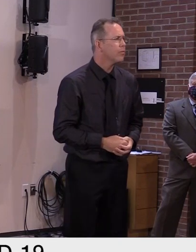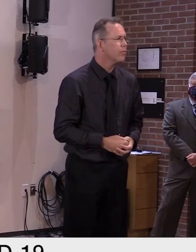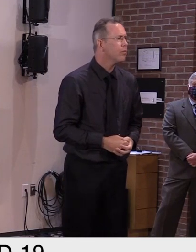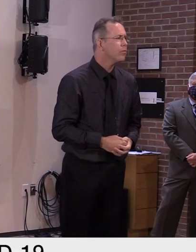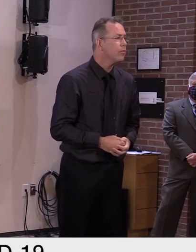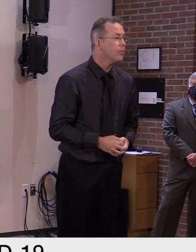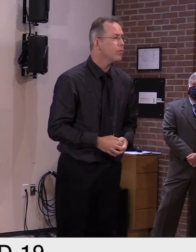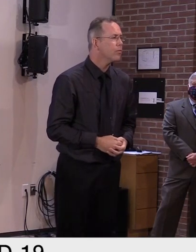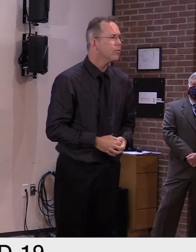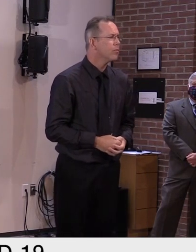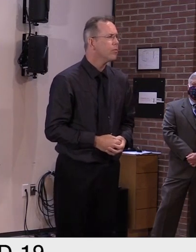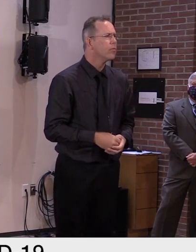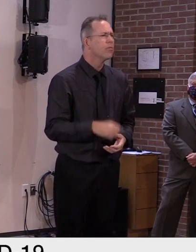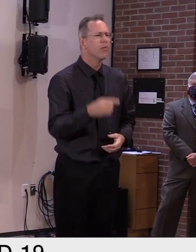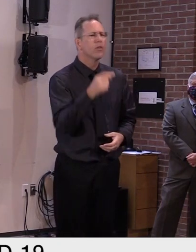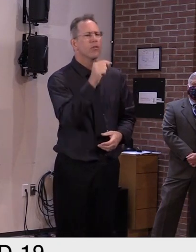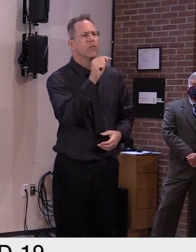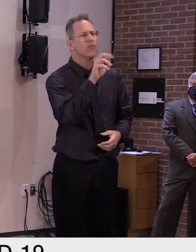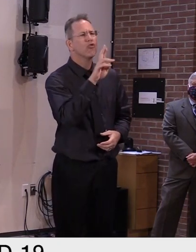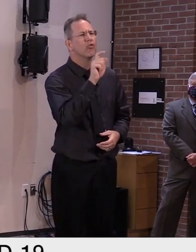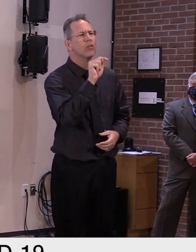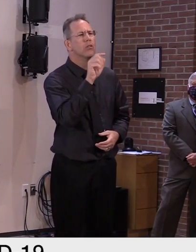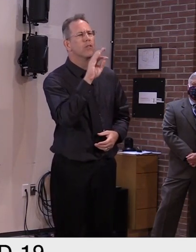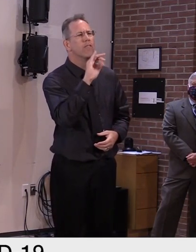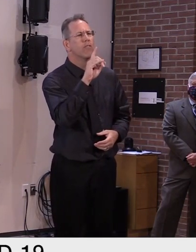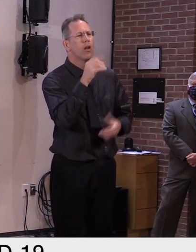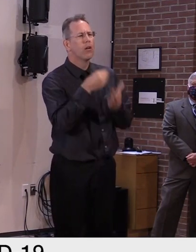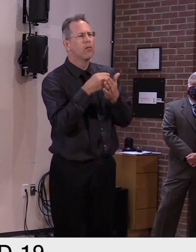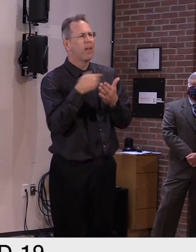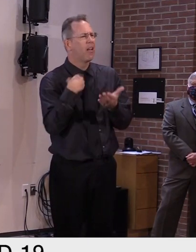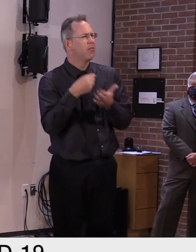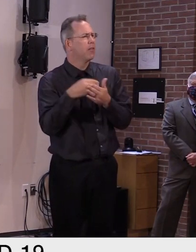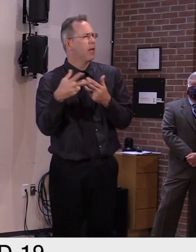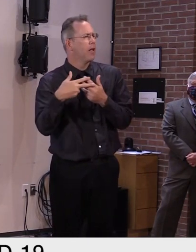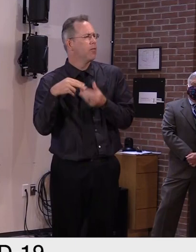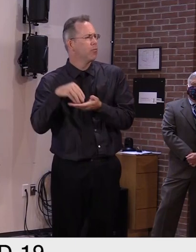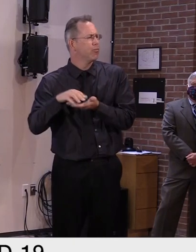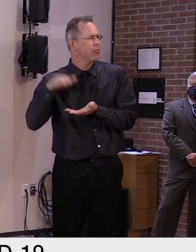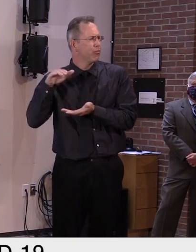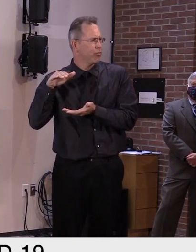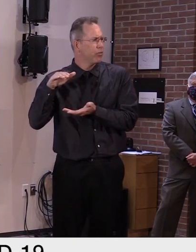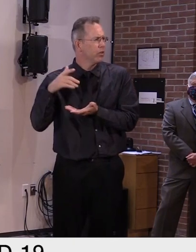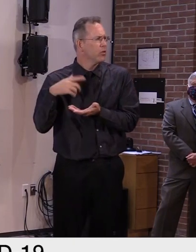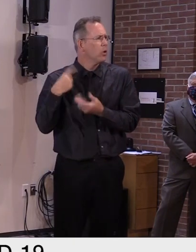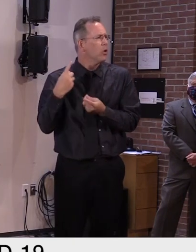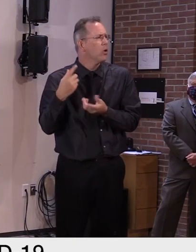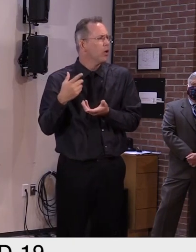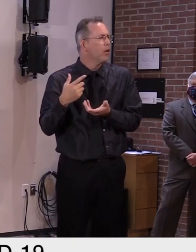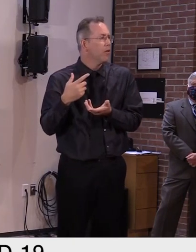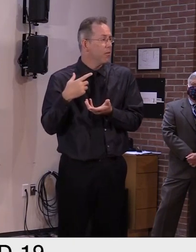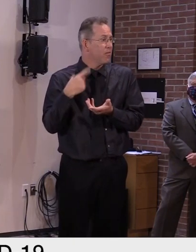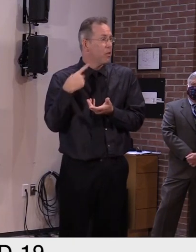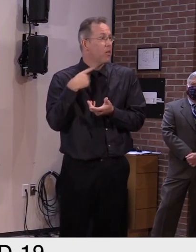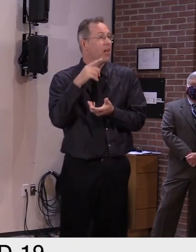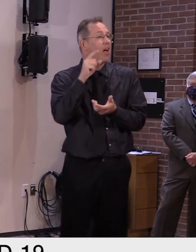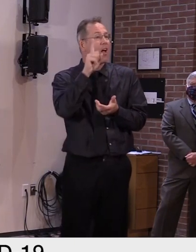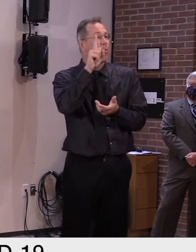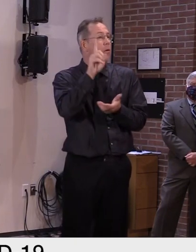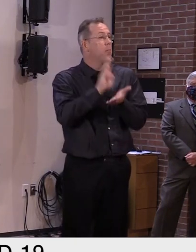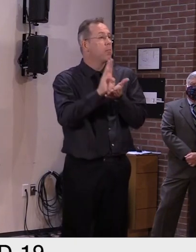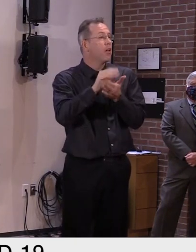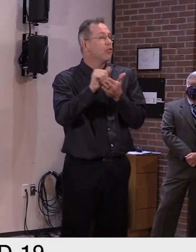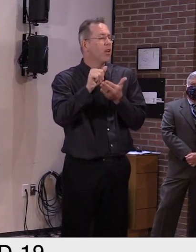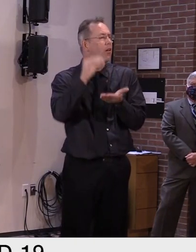about $500 million. So that is down to somewhere below,